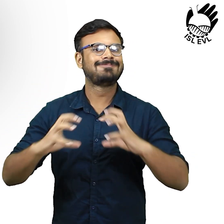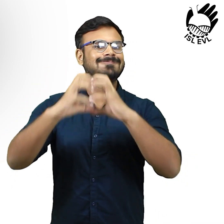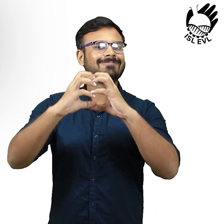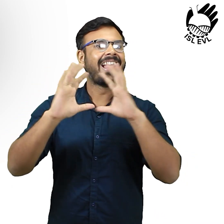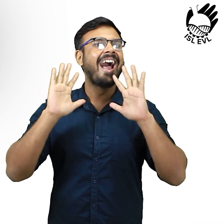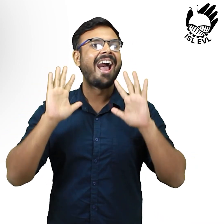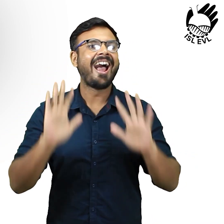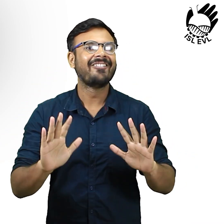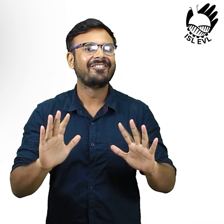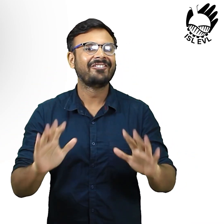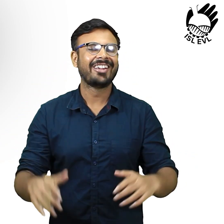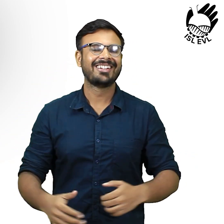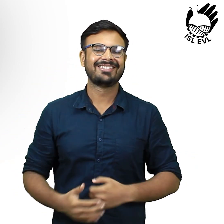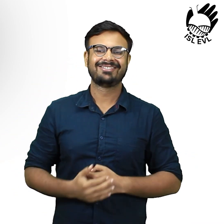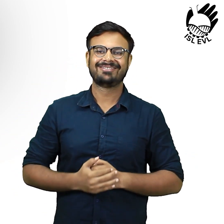salt and sugar